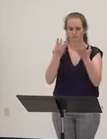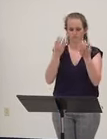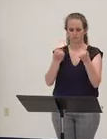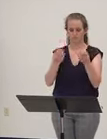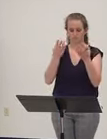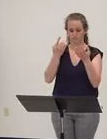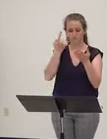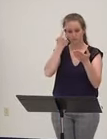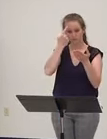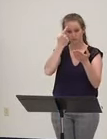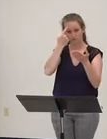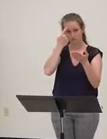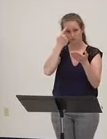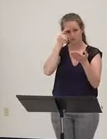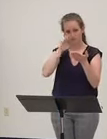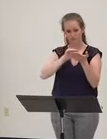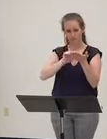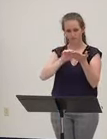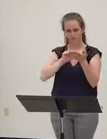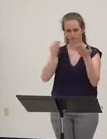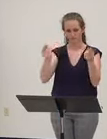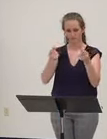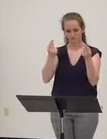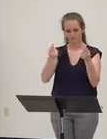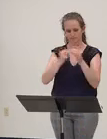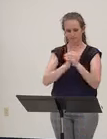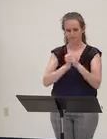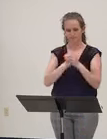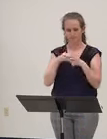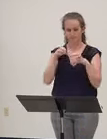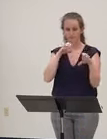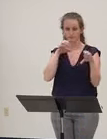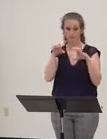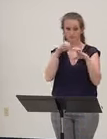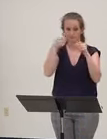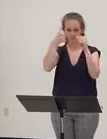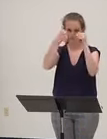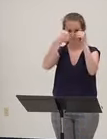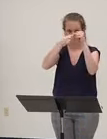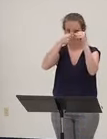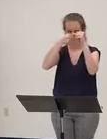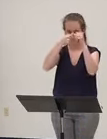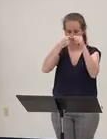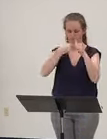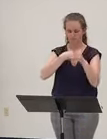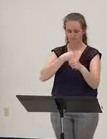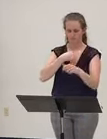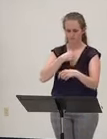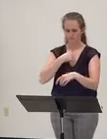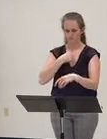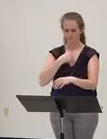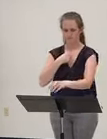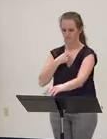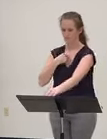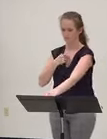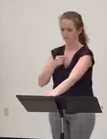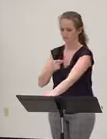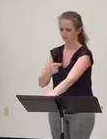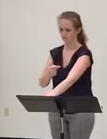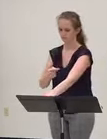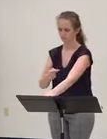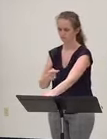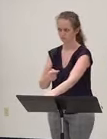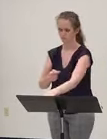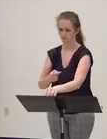and for many for the forgiveness of sins. Do this in memory of me."